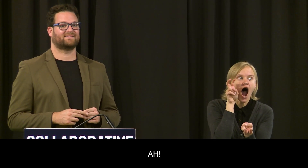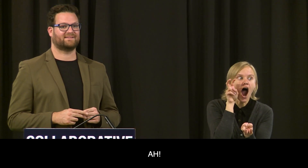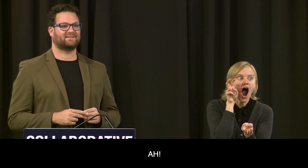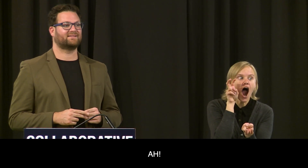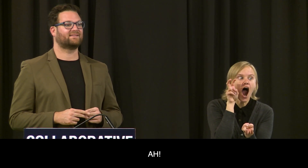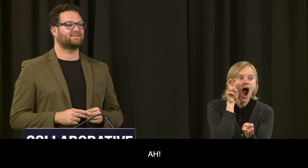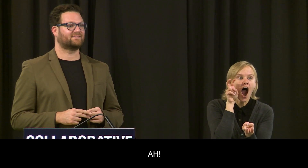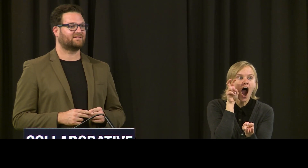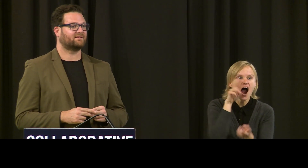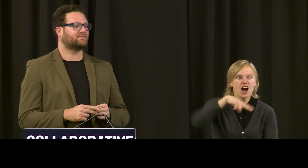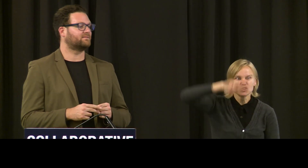Oh,